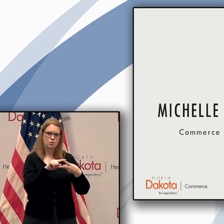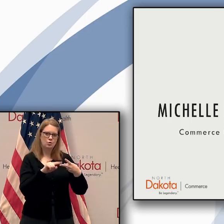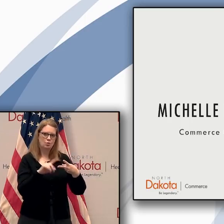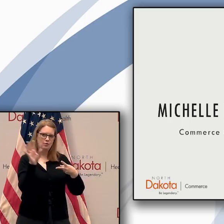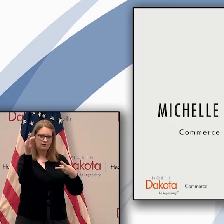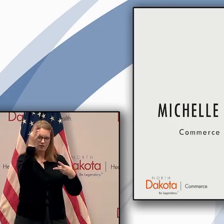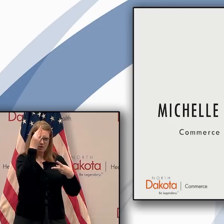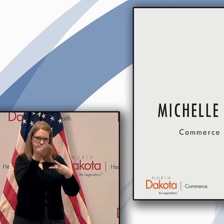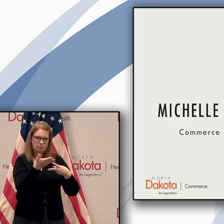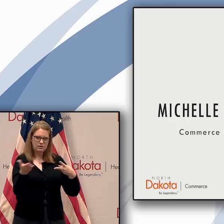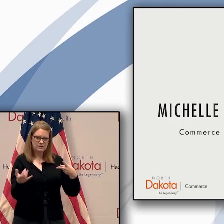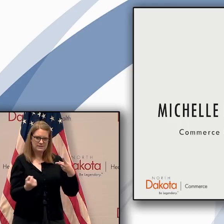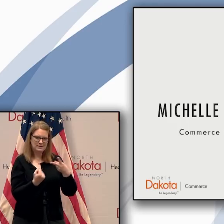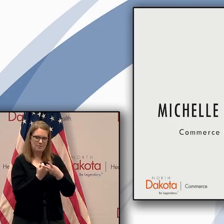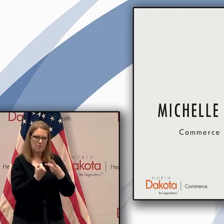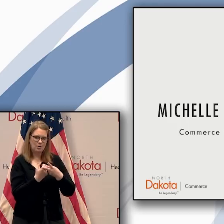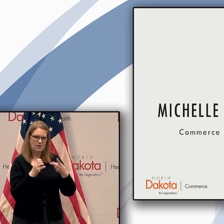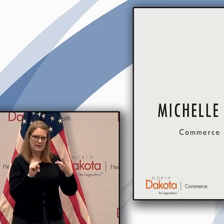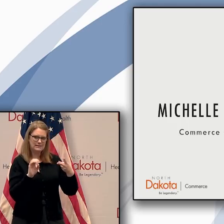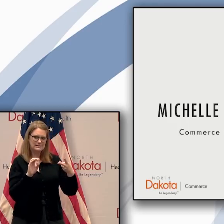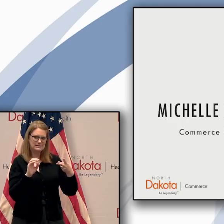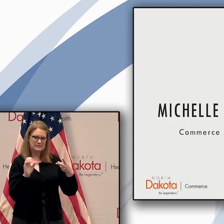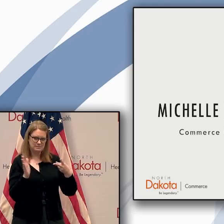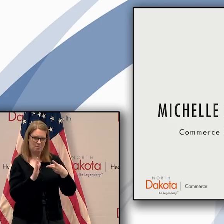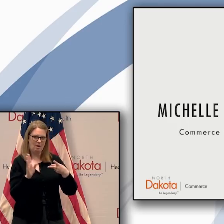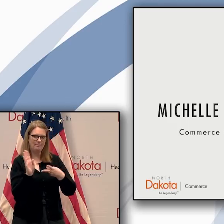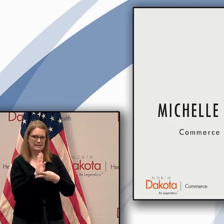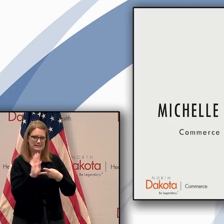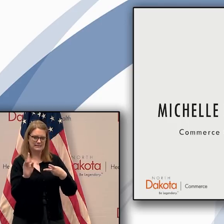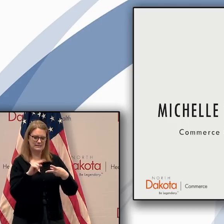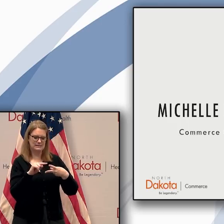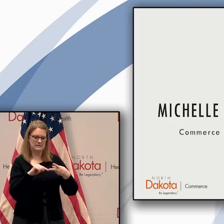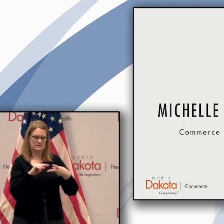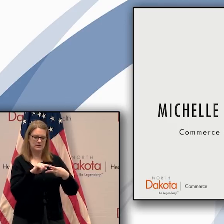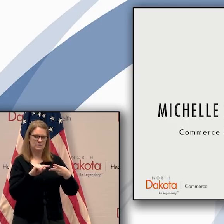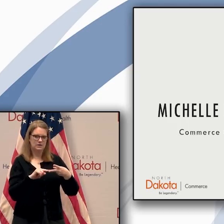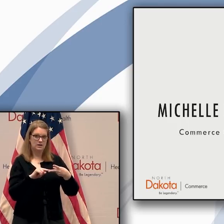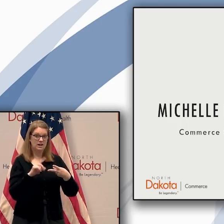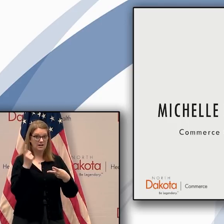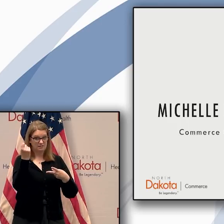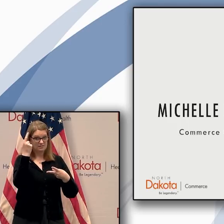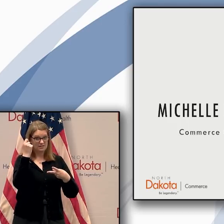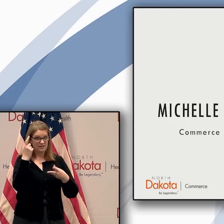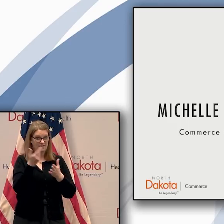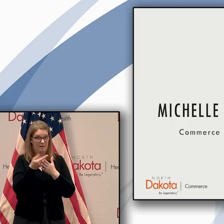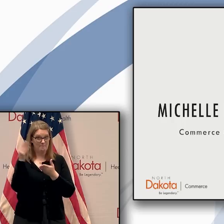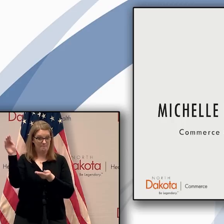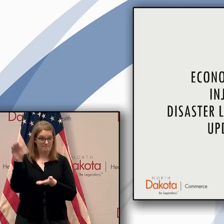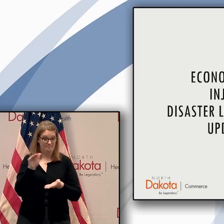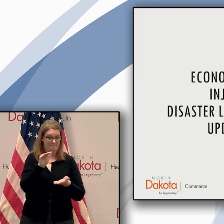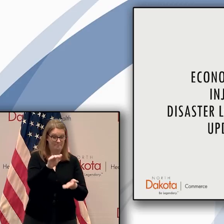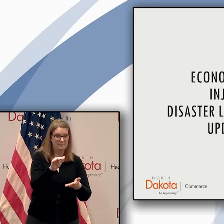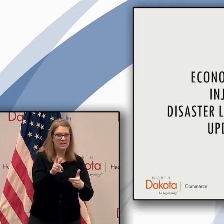resources available to support small businesses, for which the funding is first come, first served.